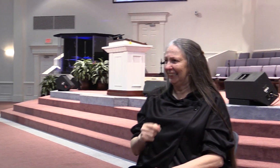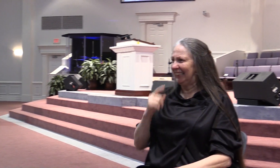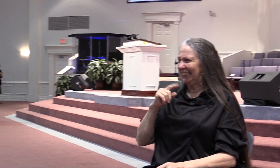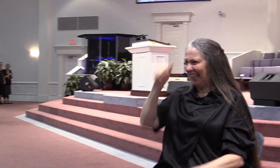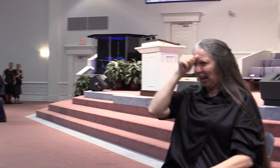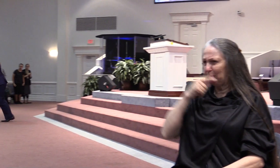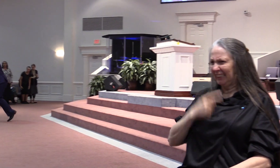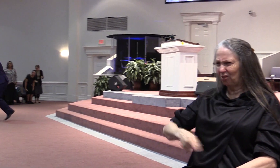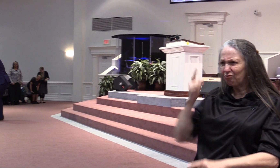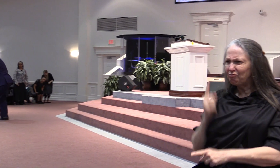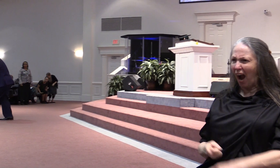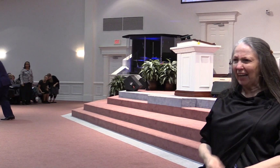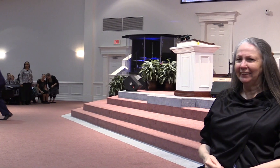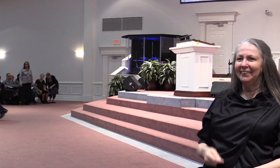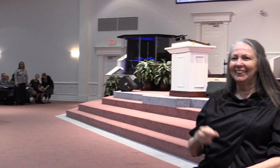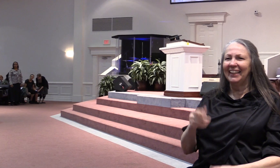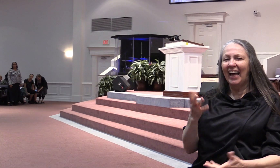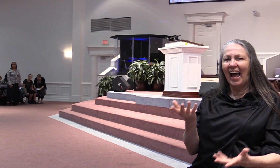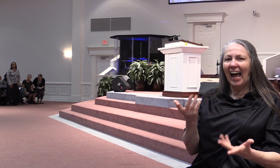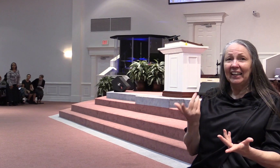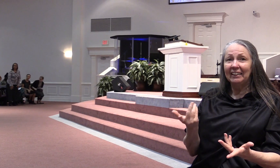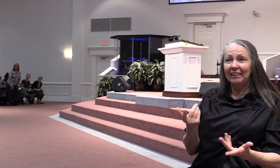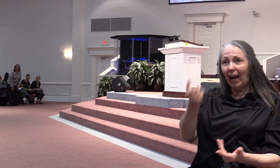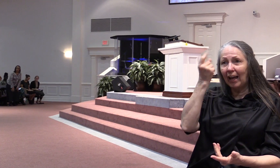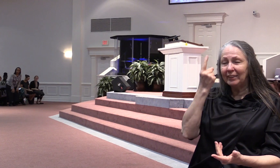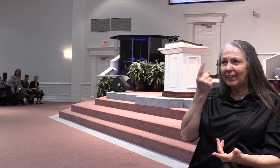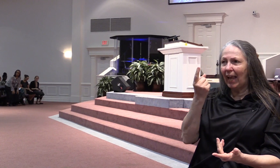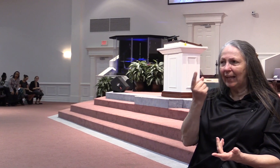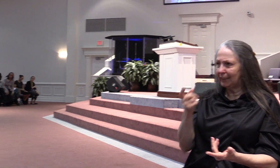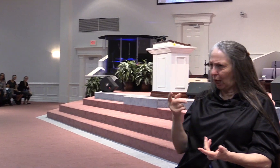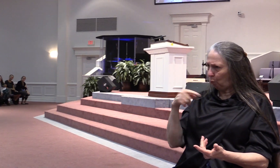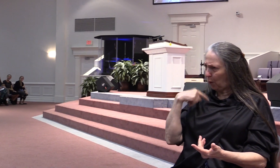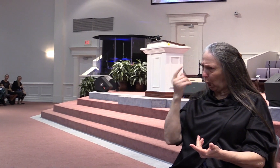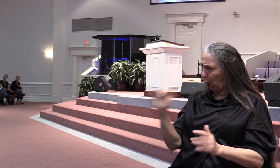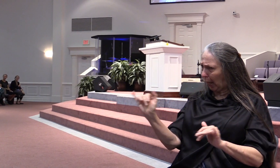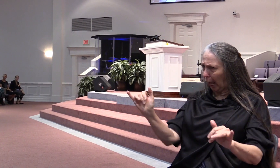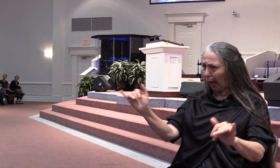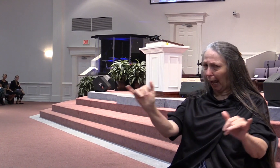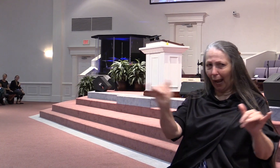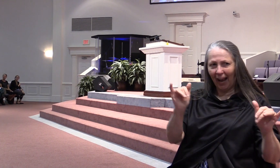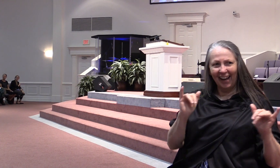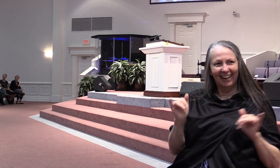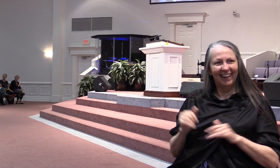They tell us that you and I can't get along, and I don't understand. I see the family resemblance.